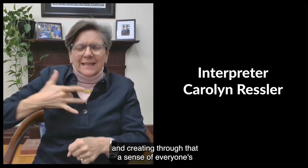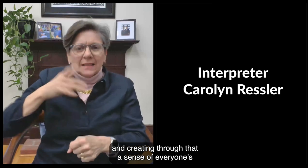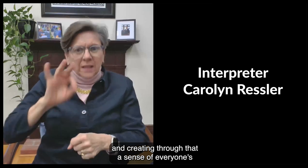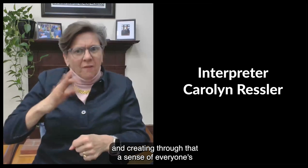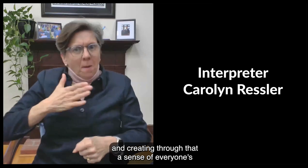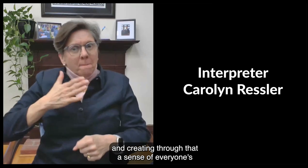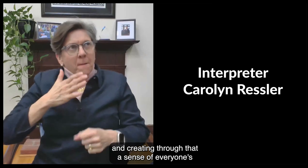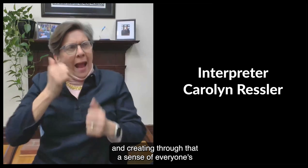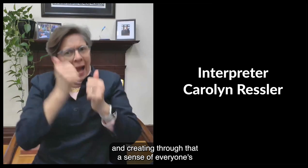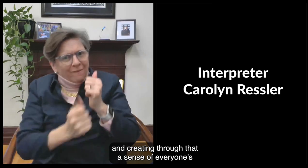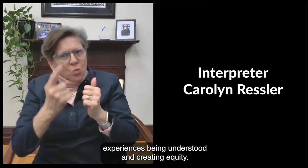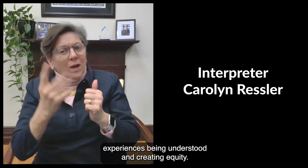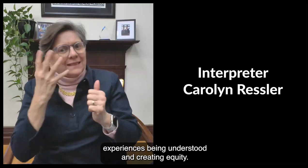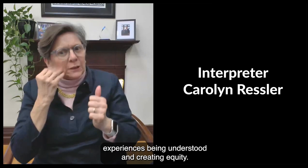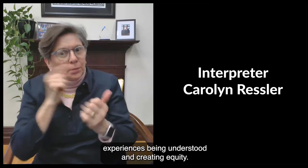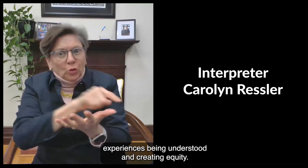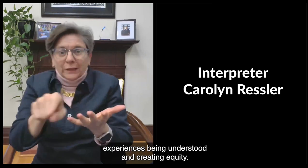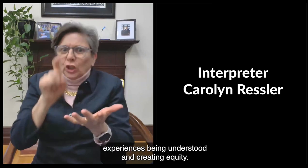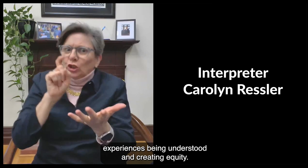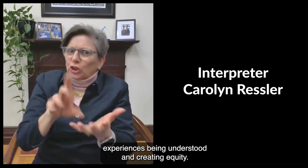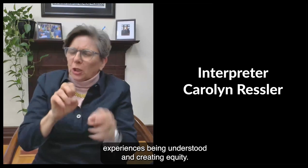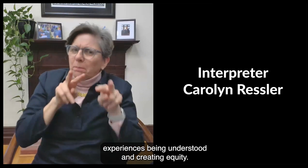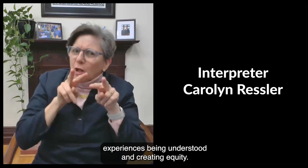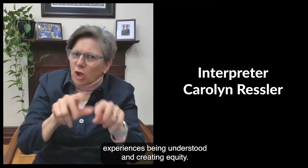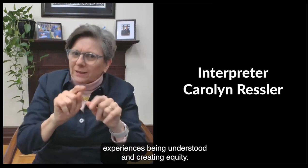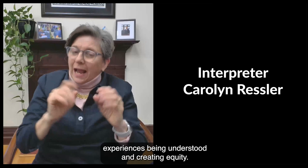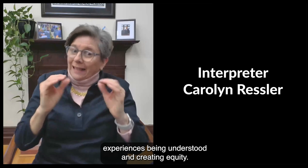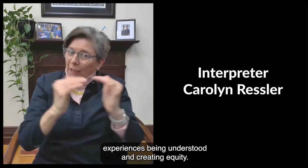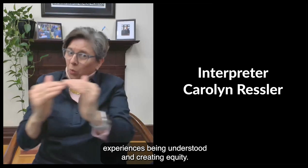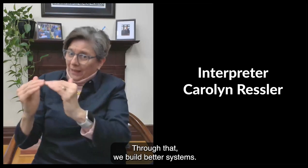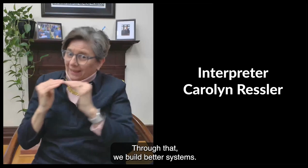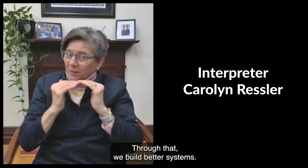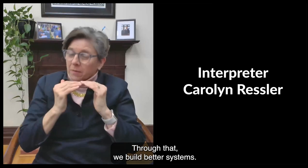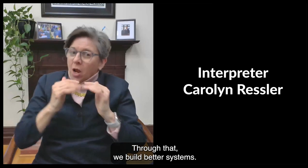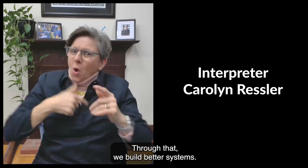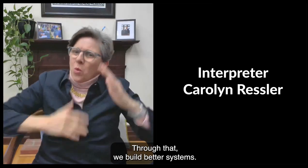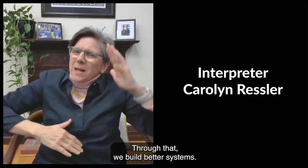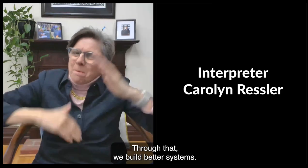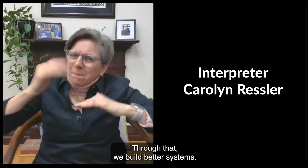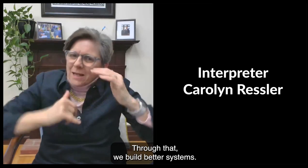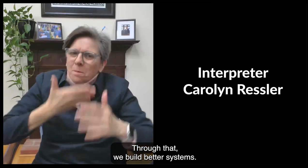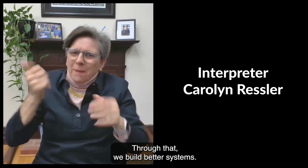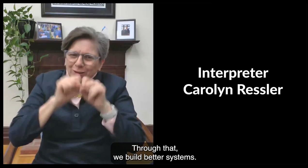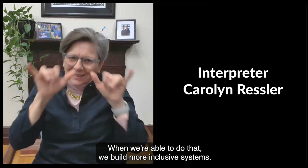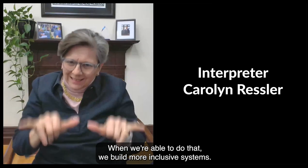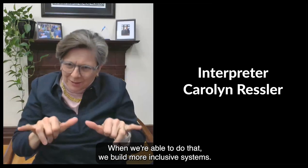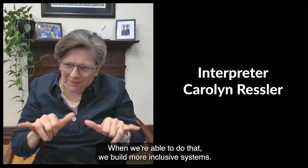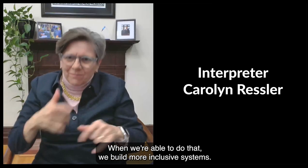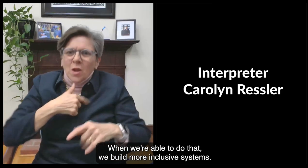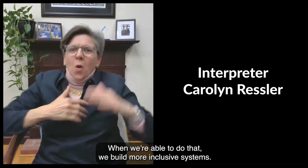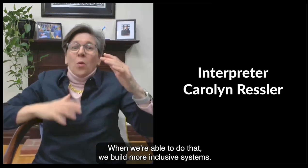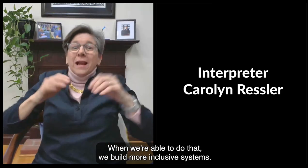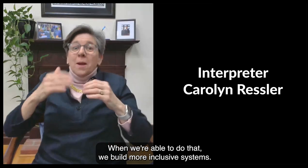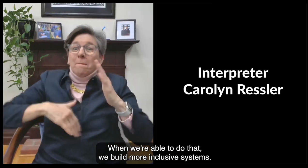community and creating equity that a sense of everyone's experiences being understood and creating equity through that.